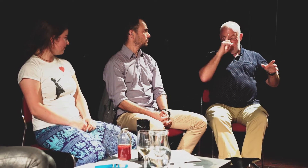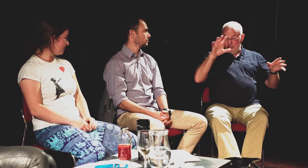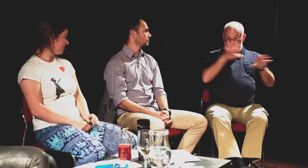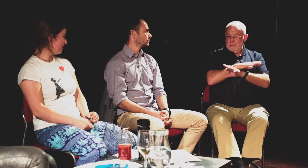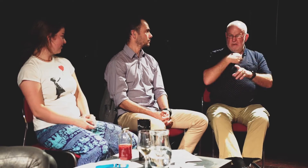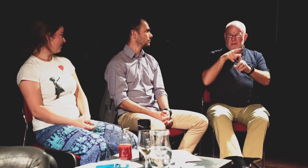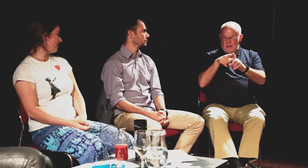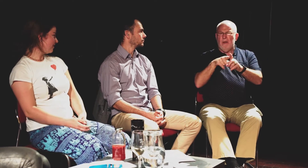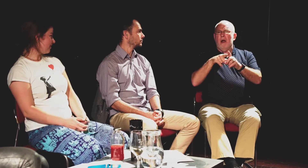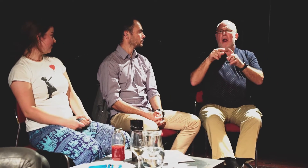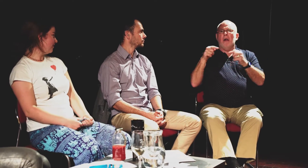completely different from what I grew up with.